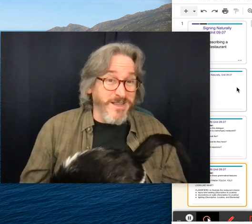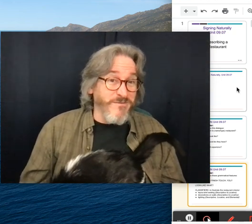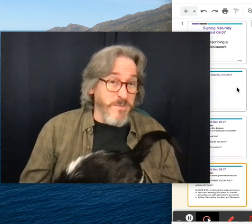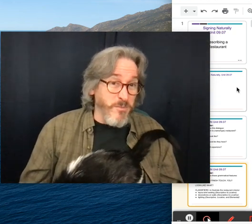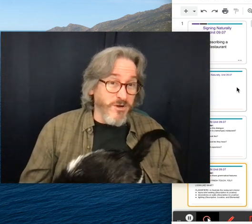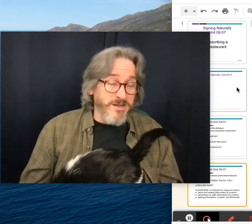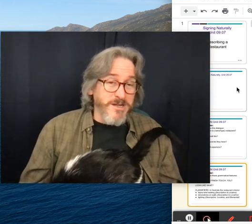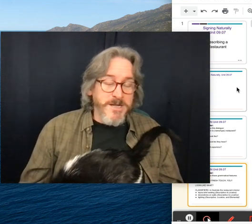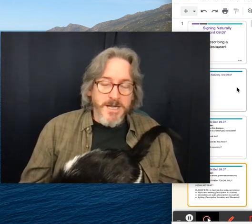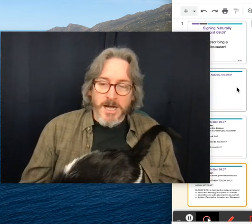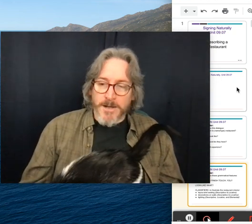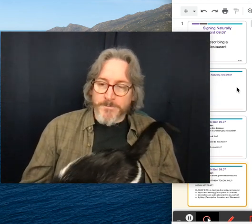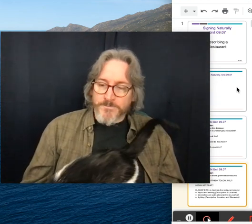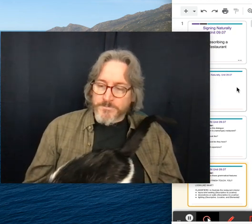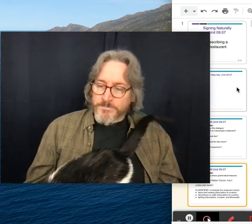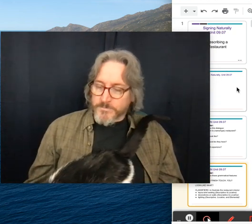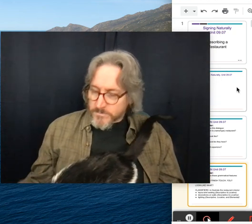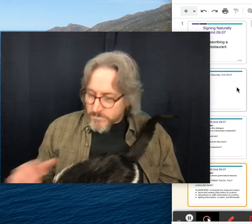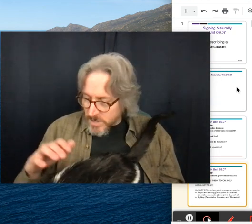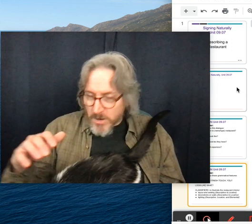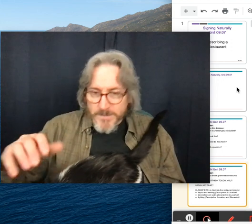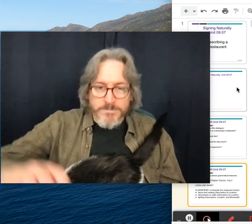ones directly from the book.